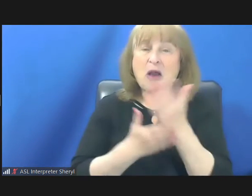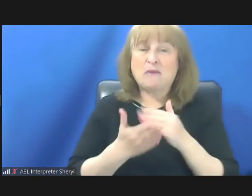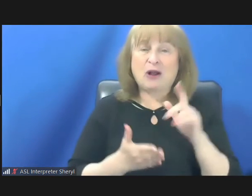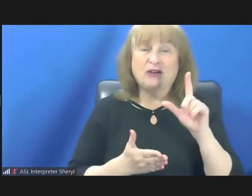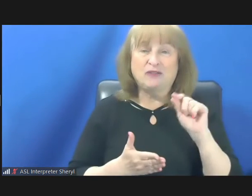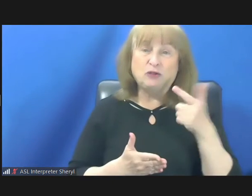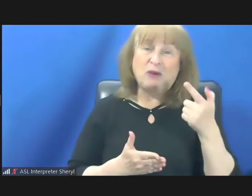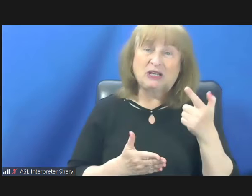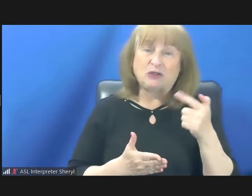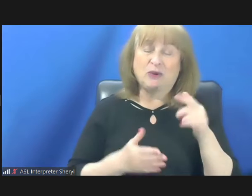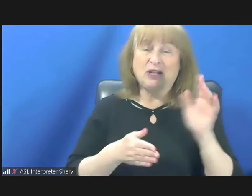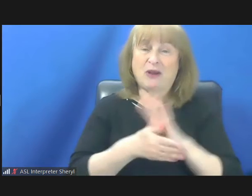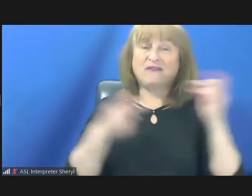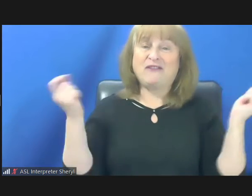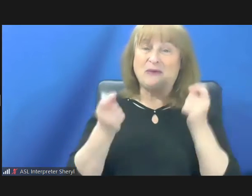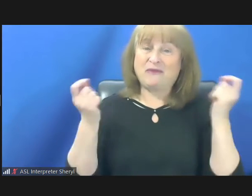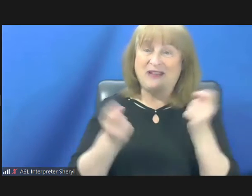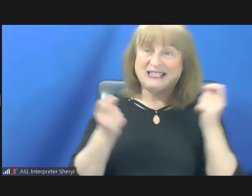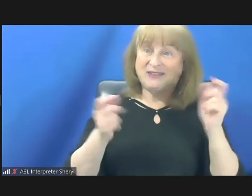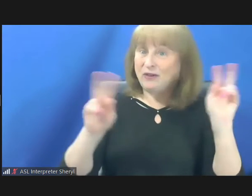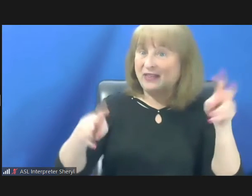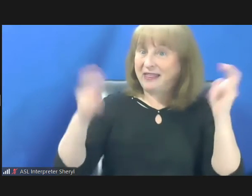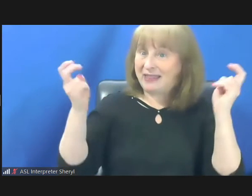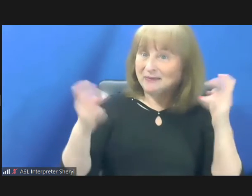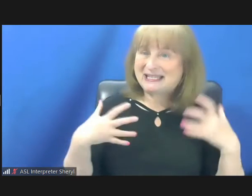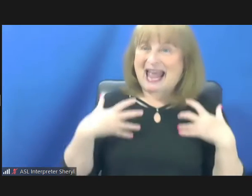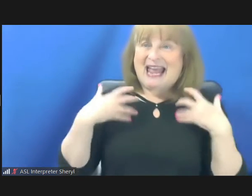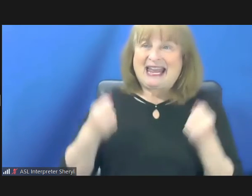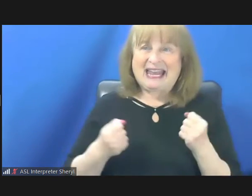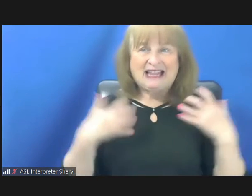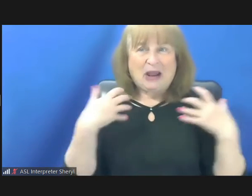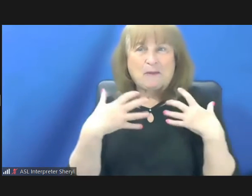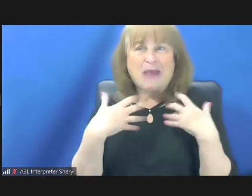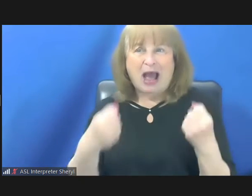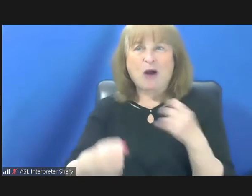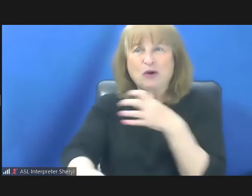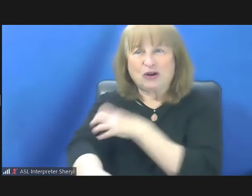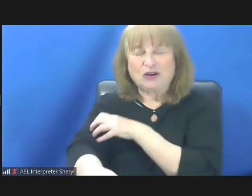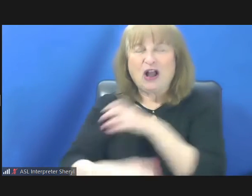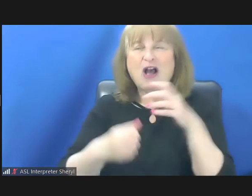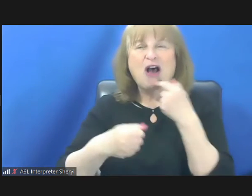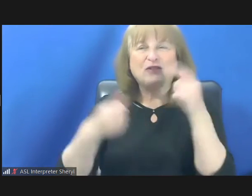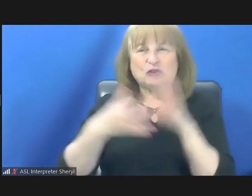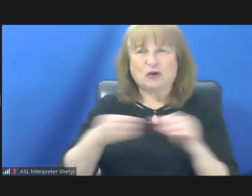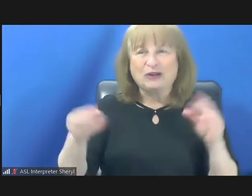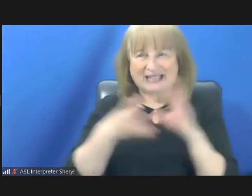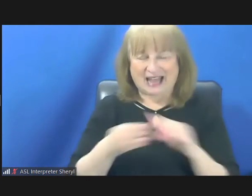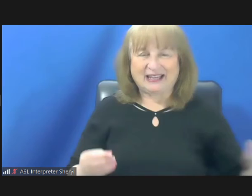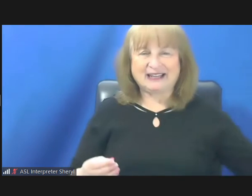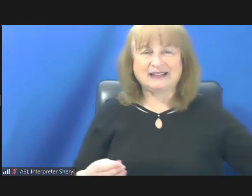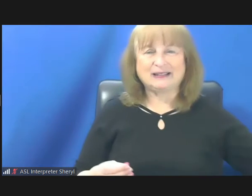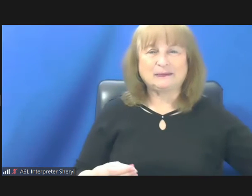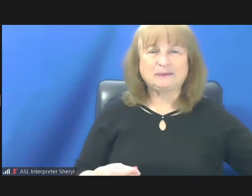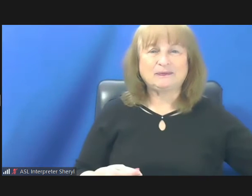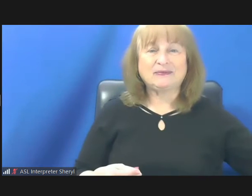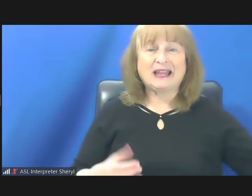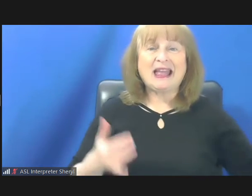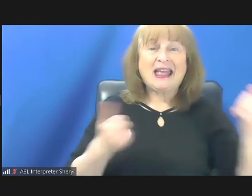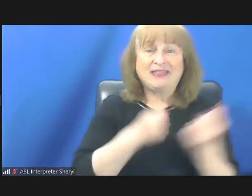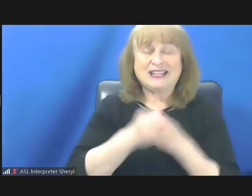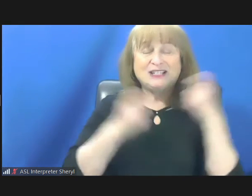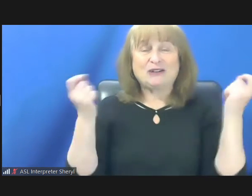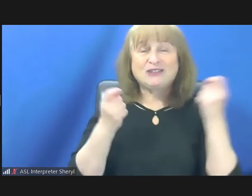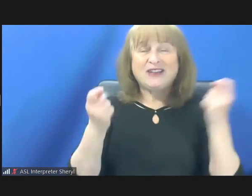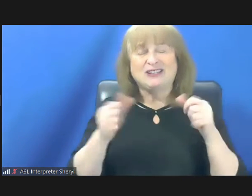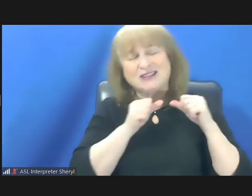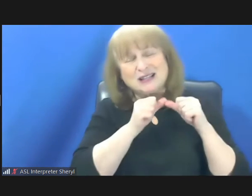Tongue Film Festival, whose theme is the healing power of storytelling. This year, the festival takes place entirely online and